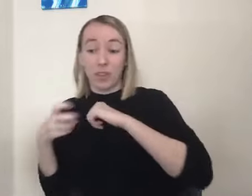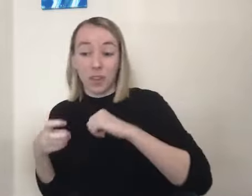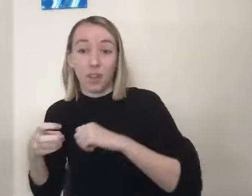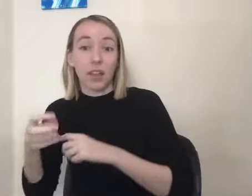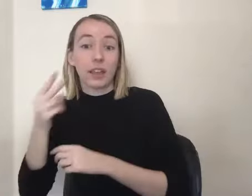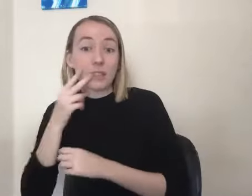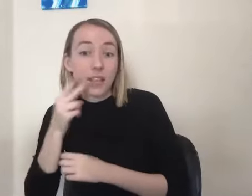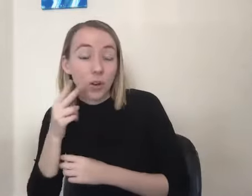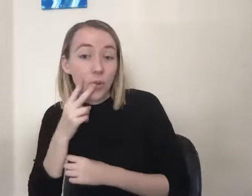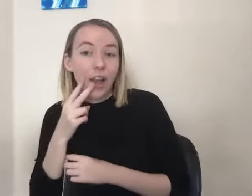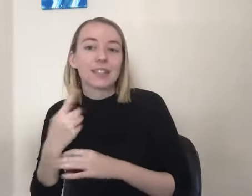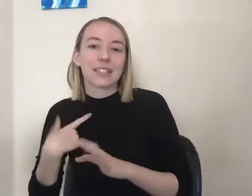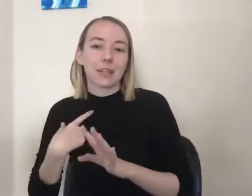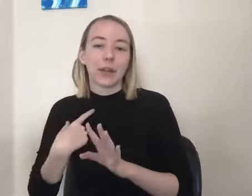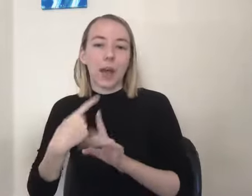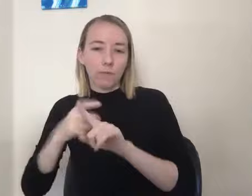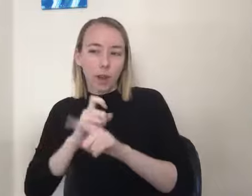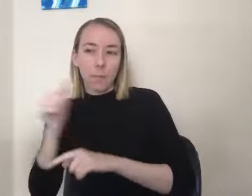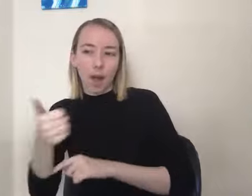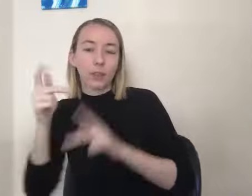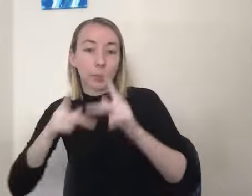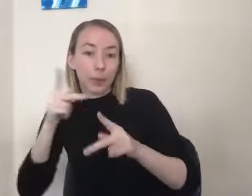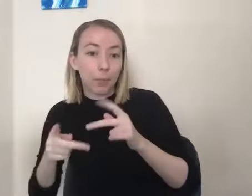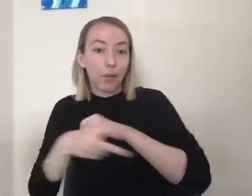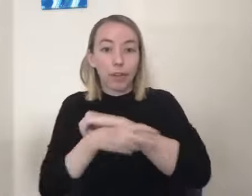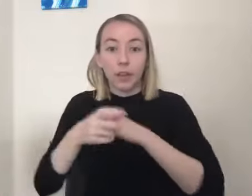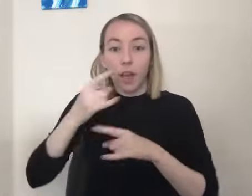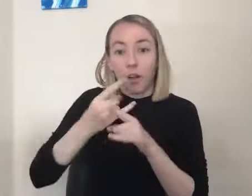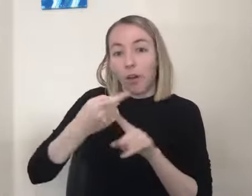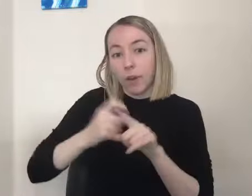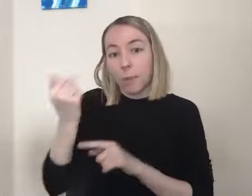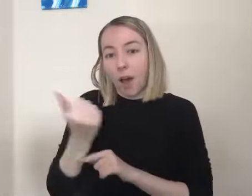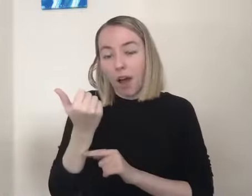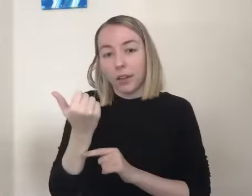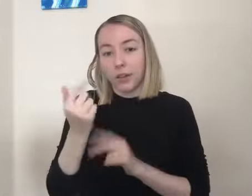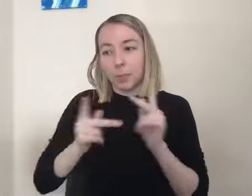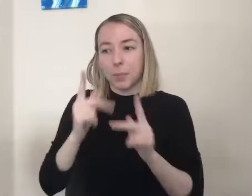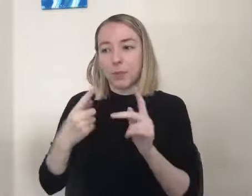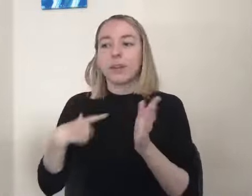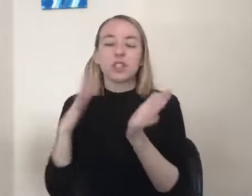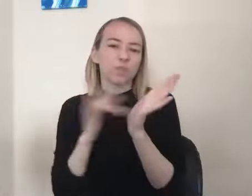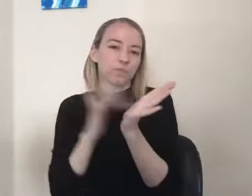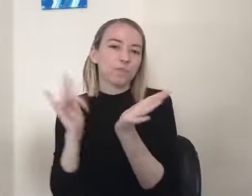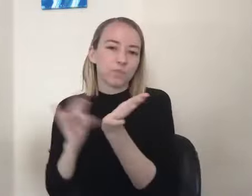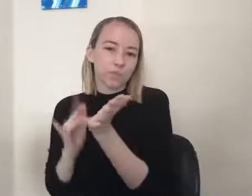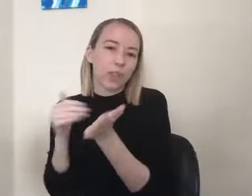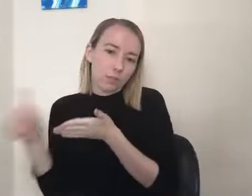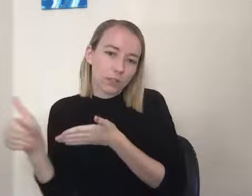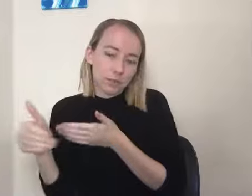in case people in America don't know what that means, it meant he was beginning to take drink off other people, take fags off